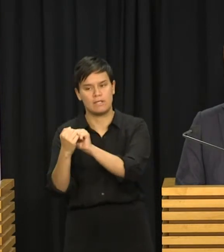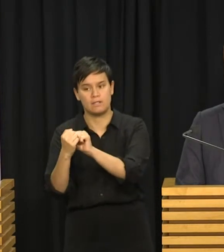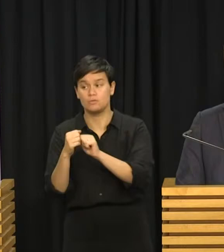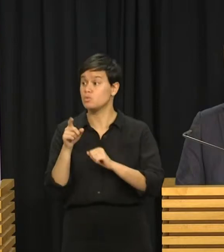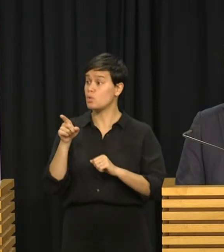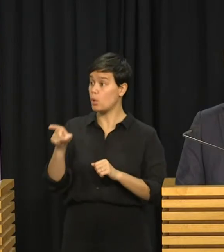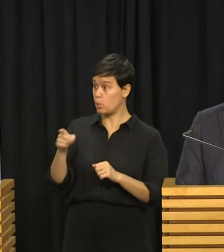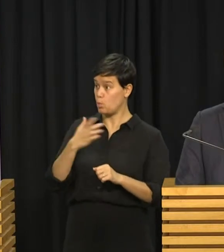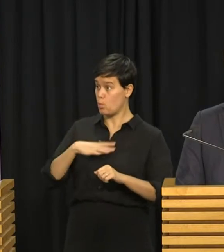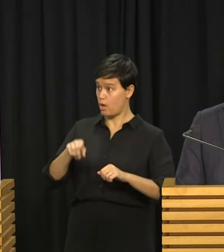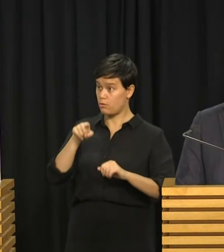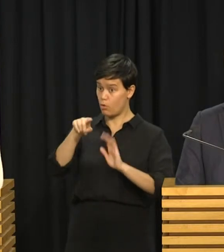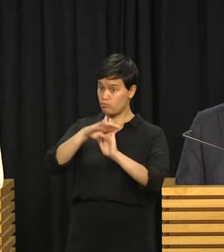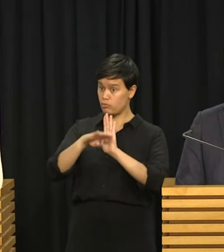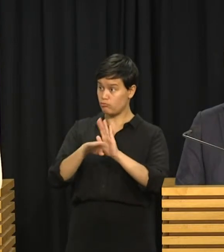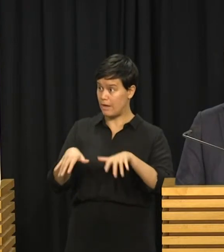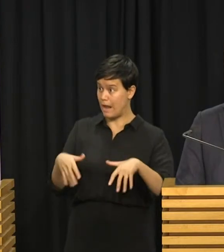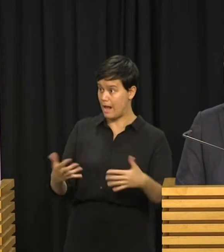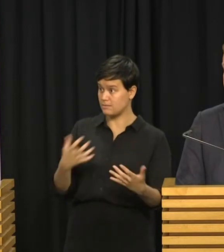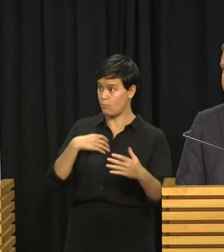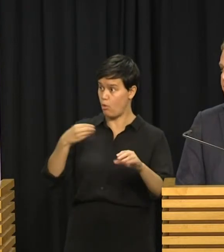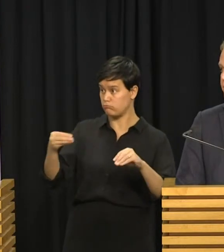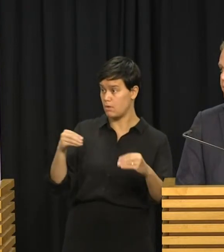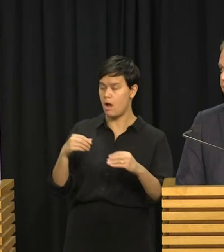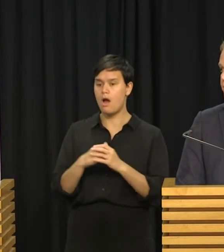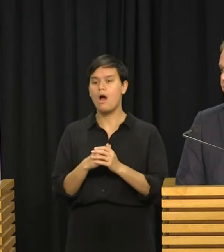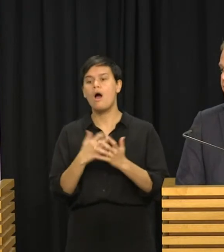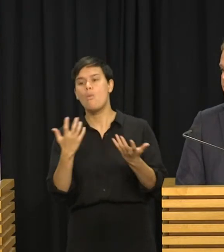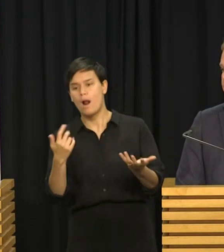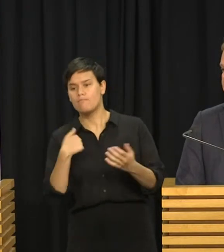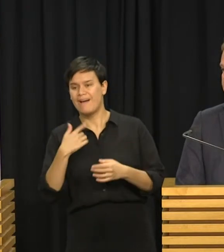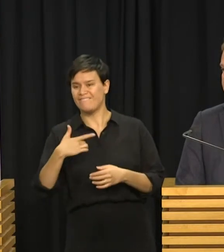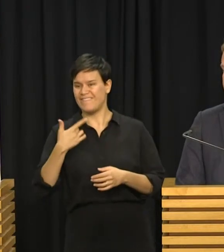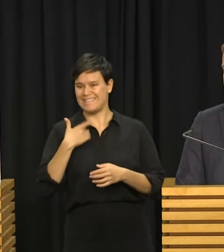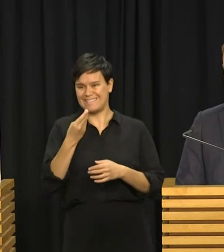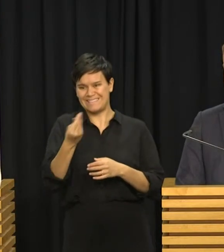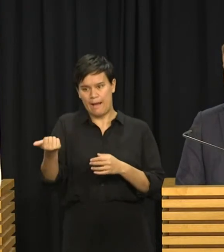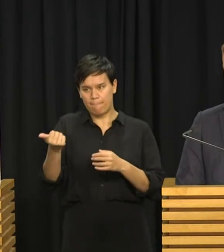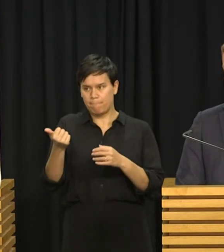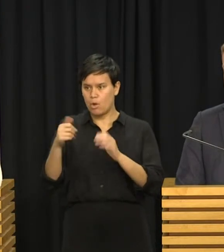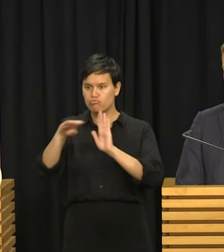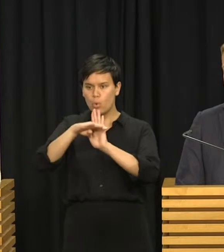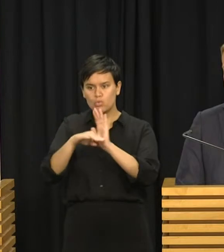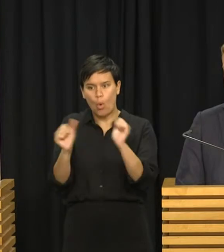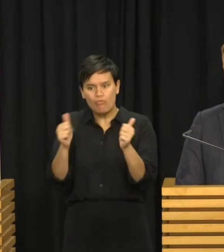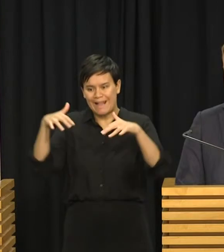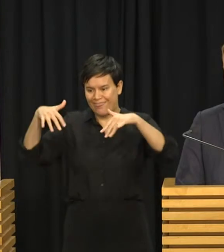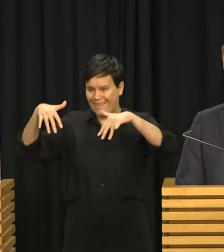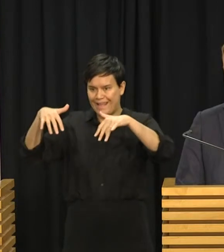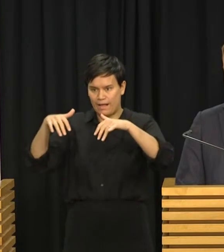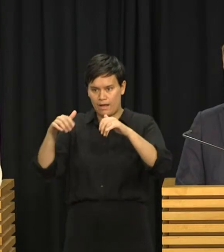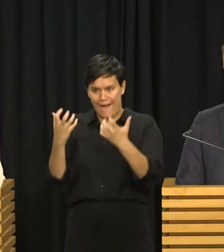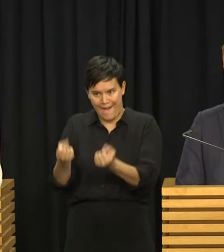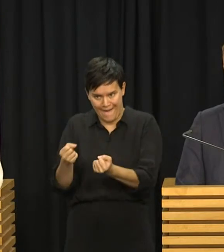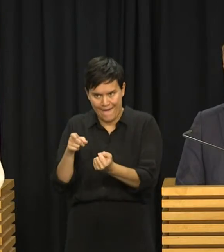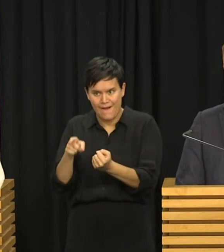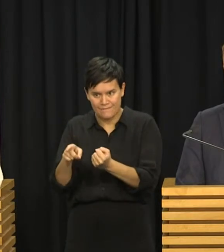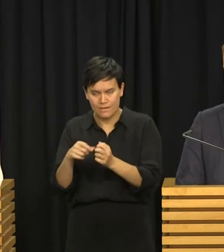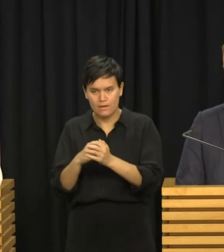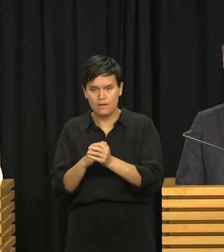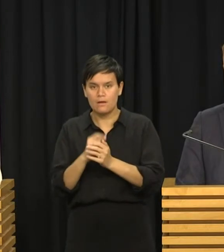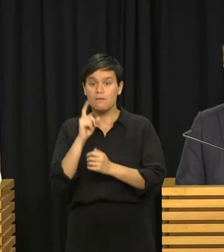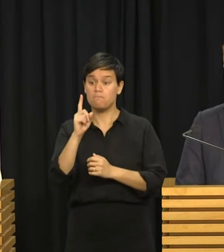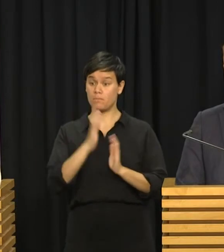relaxation? Well, our argument would be that some of the provision already exists, and so for us we're trying to find a way through, but ultimately we come